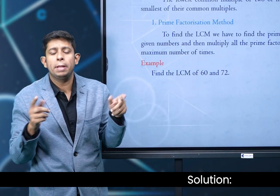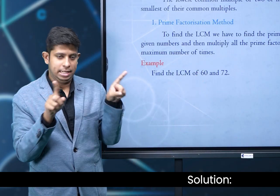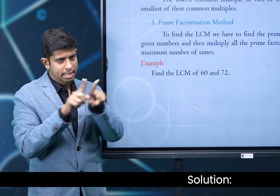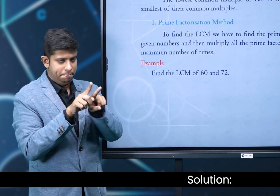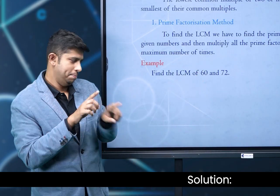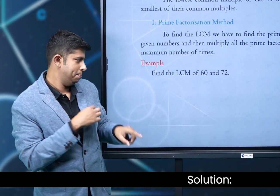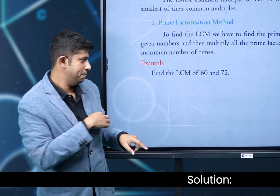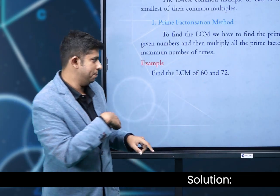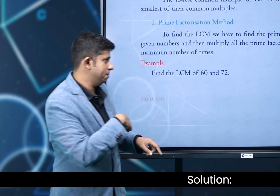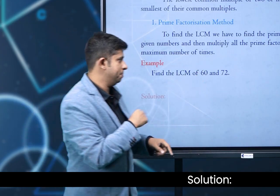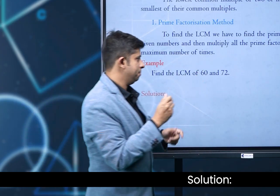Solution.